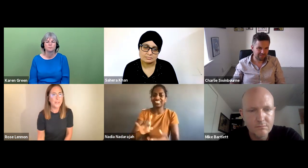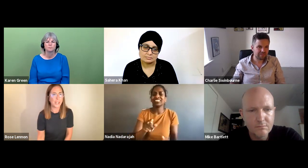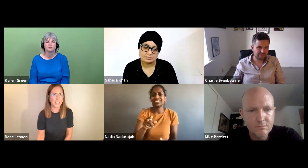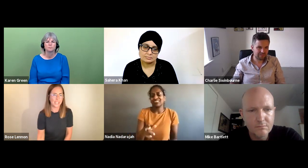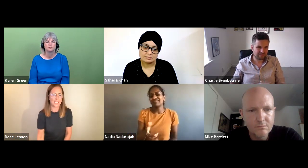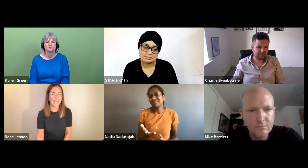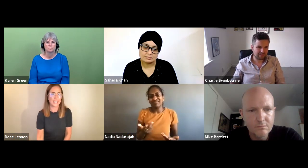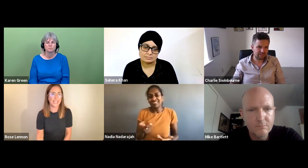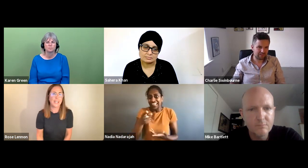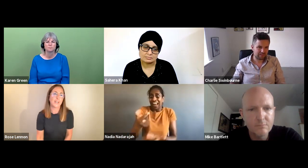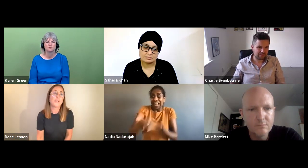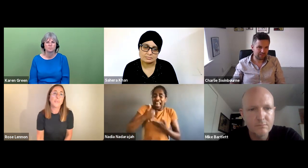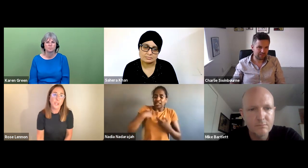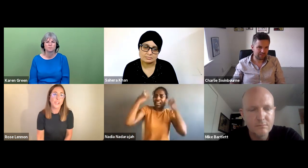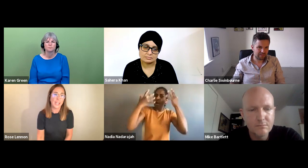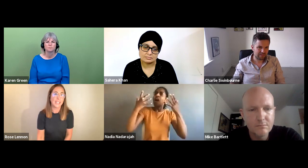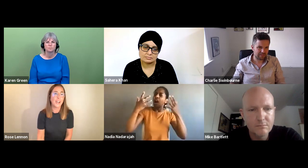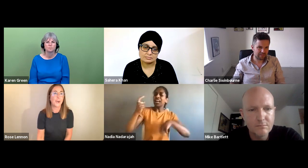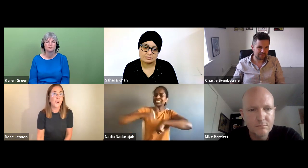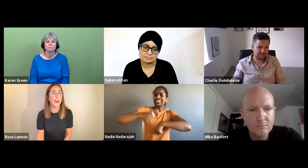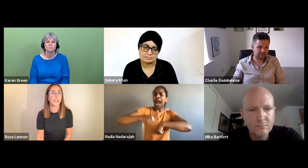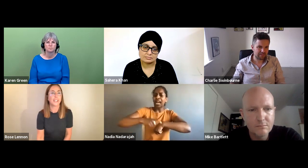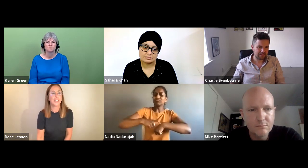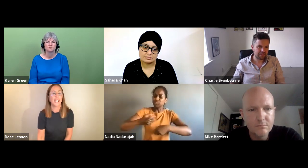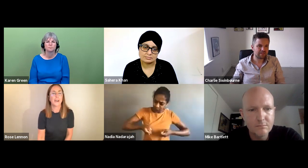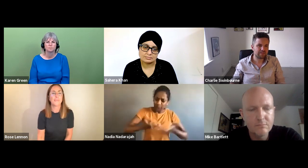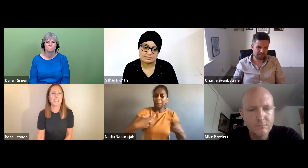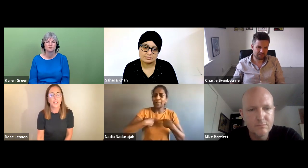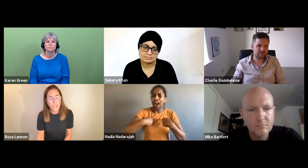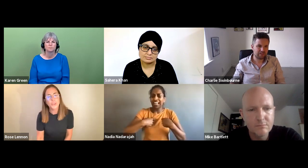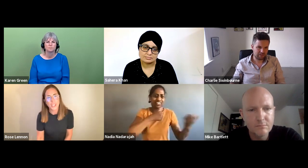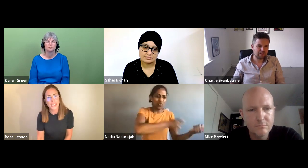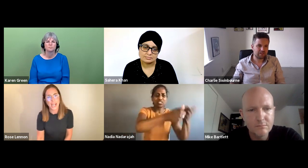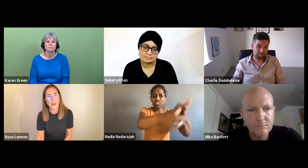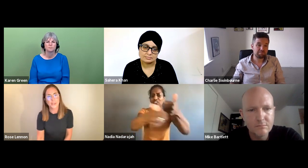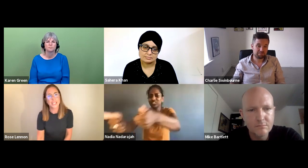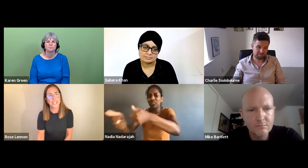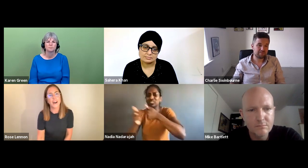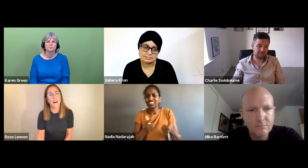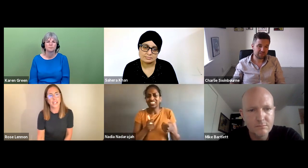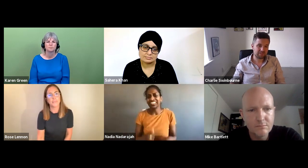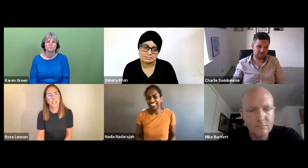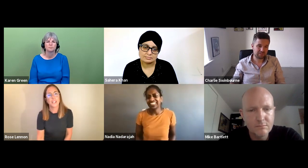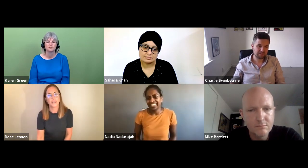both identities, so she put that in her work. So I do think now is the time